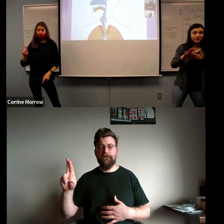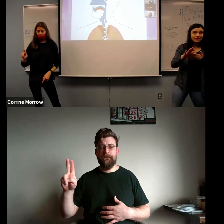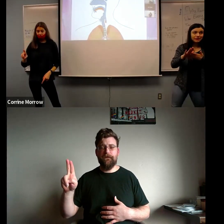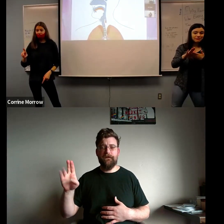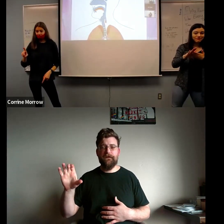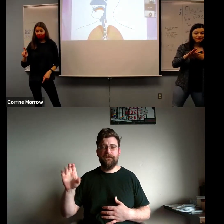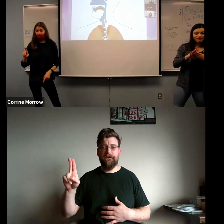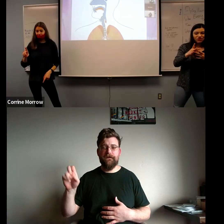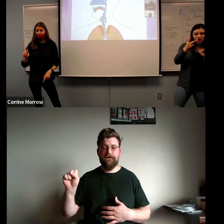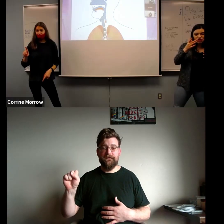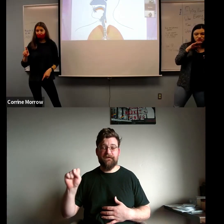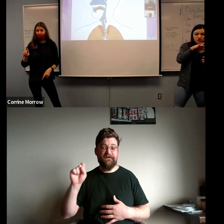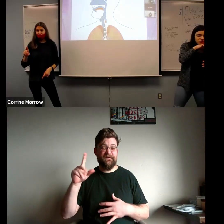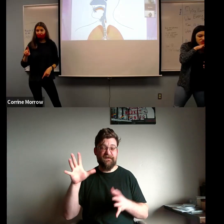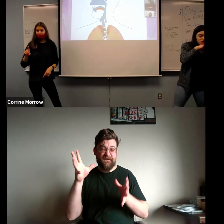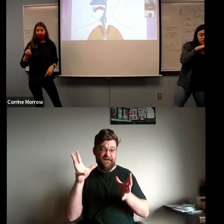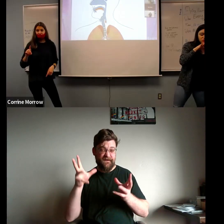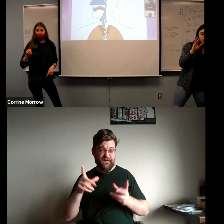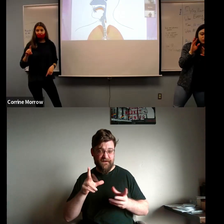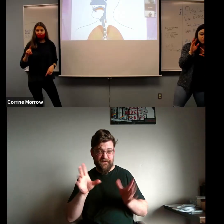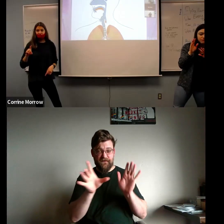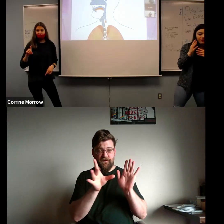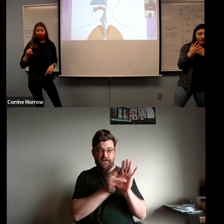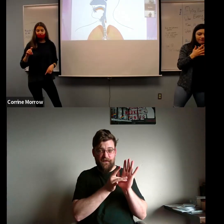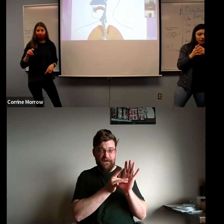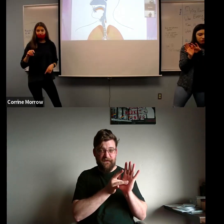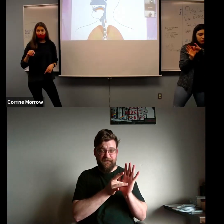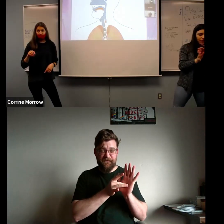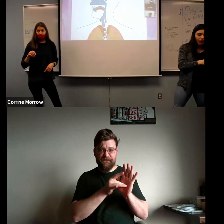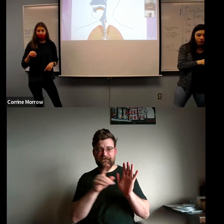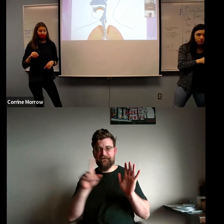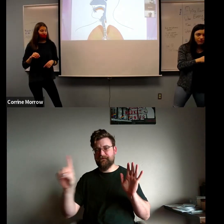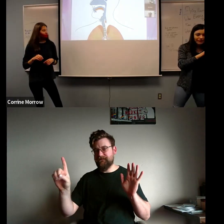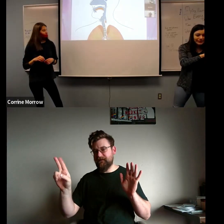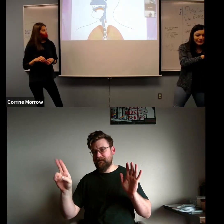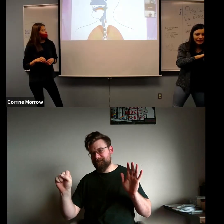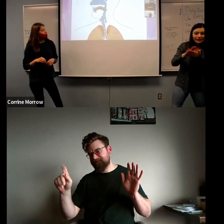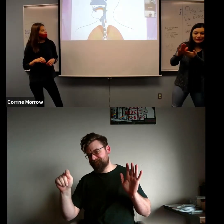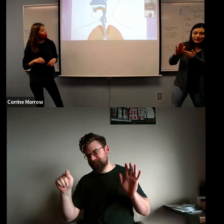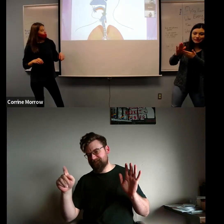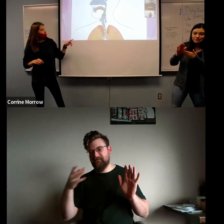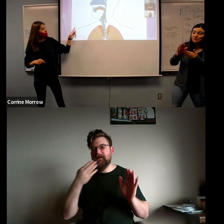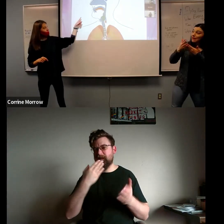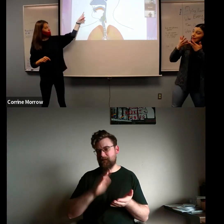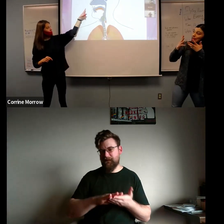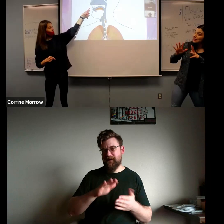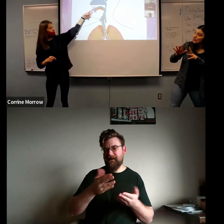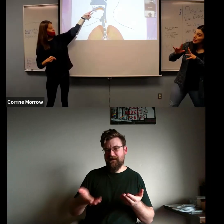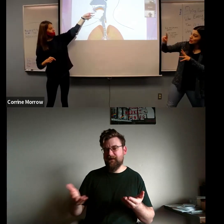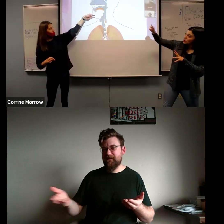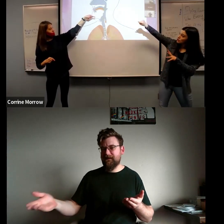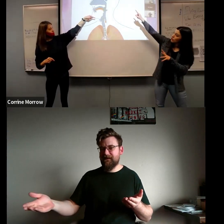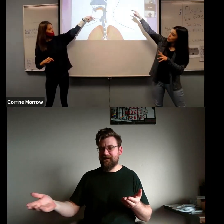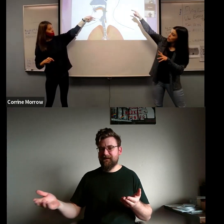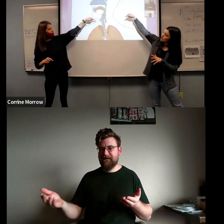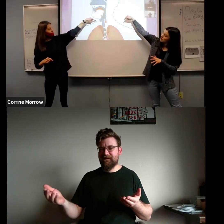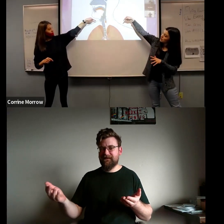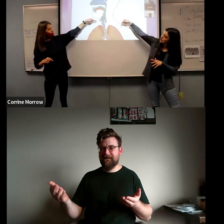in the air to clean it before it gets to the lungs. After the nasal passages, the air travels past the